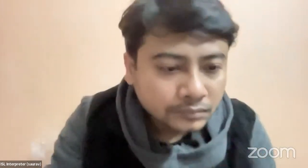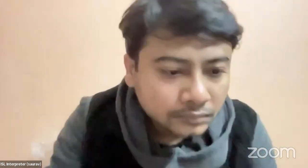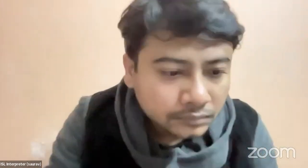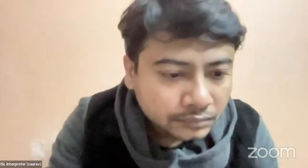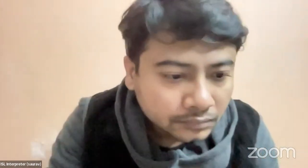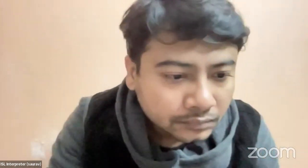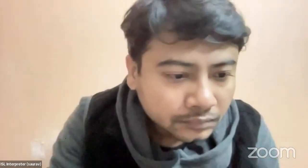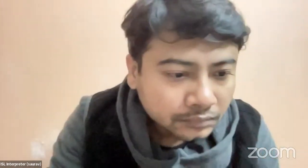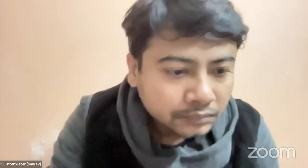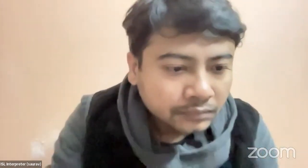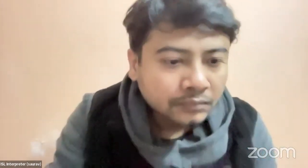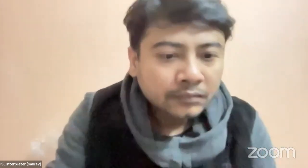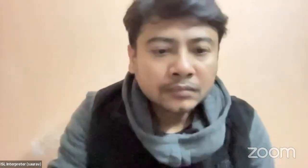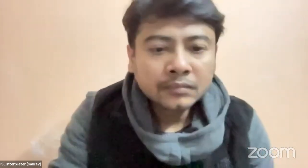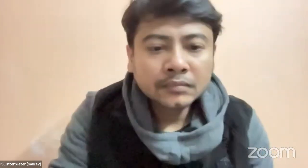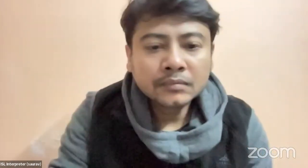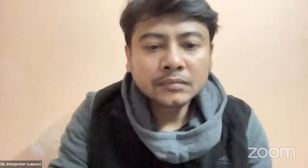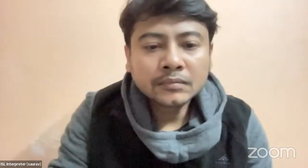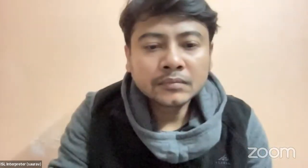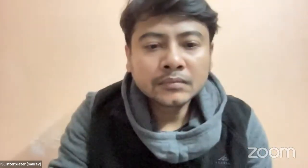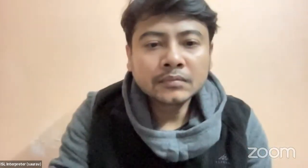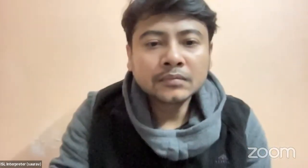when Narad Muni also visits Dwarika.